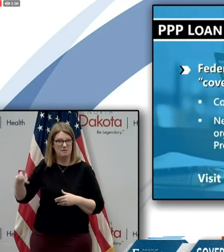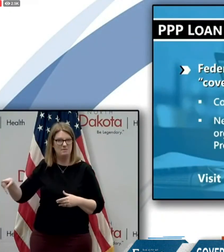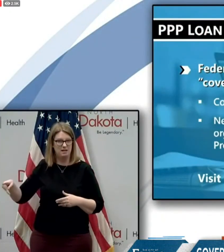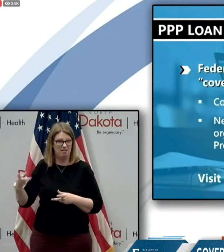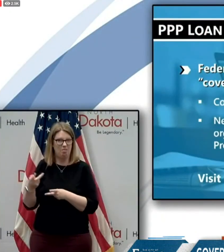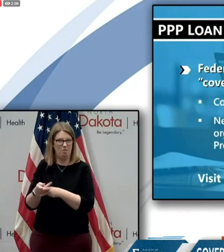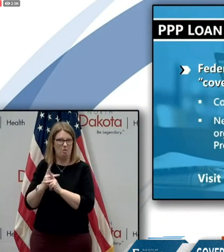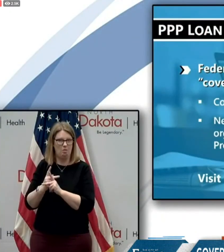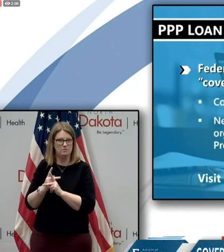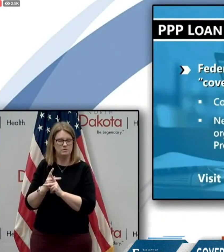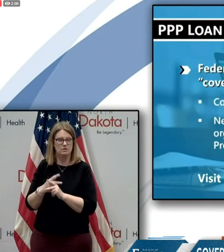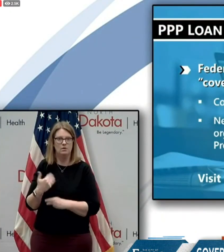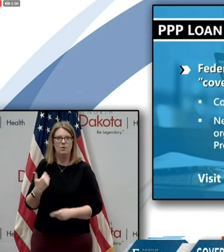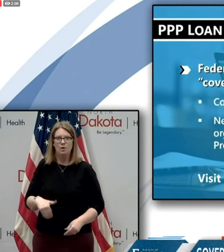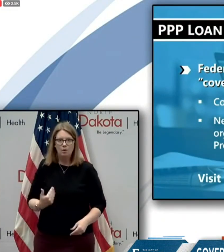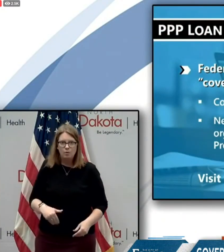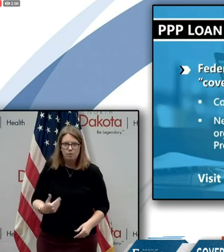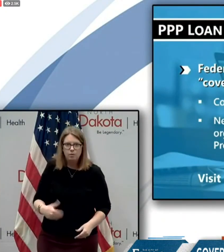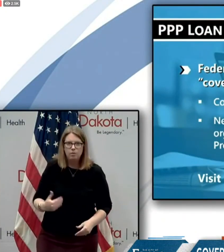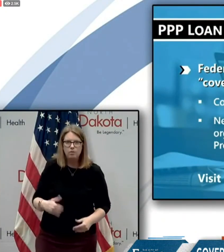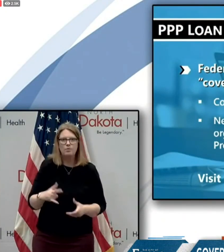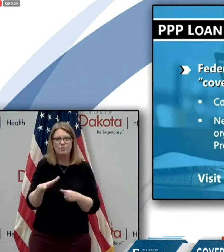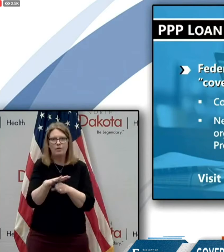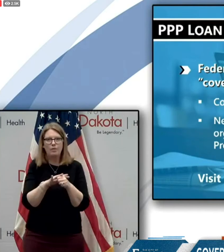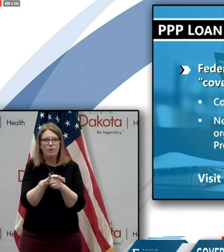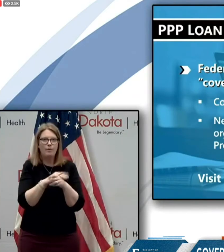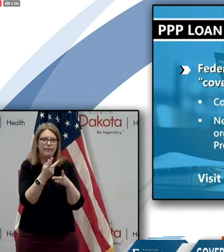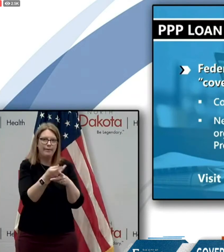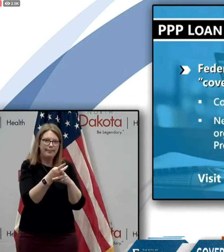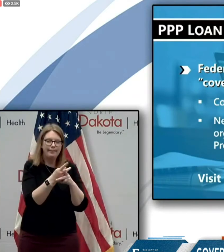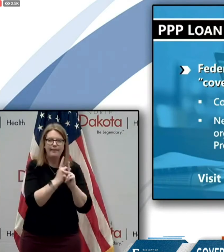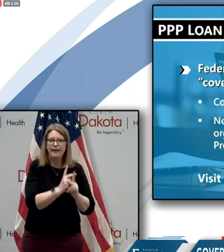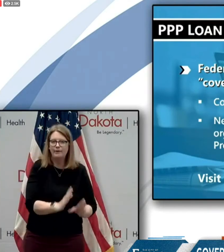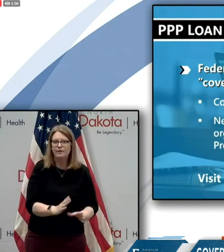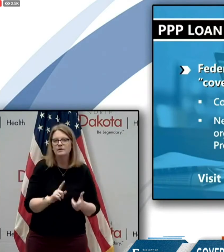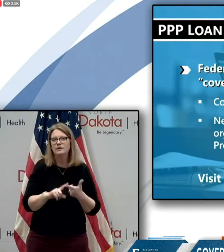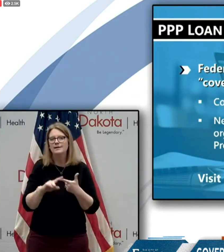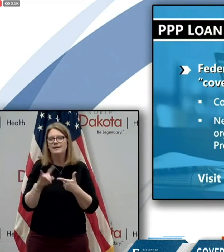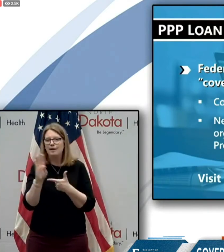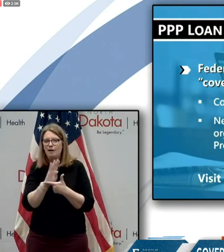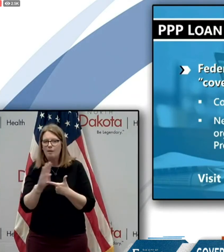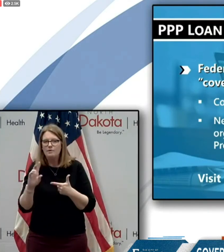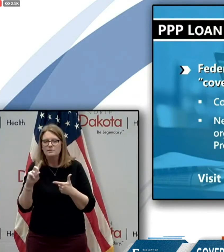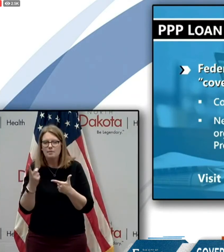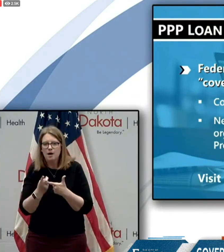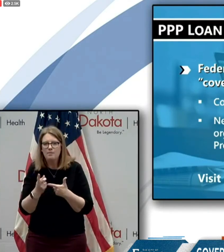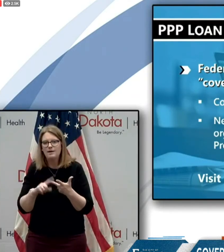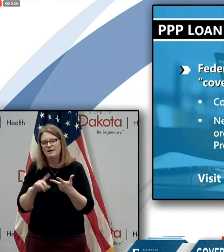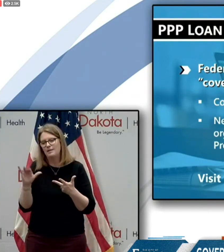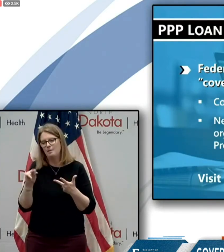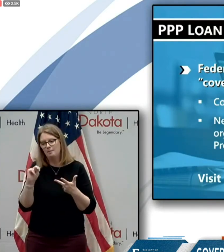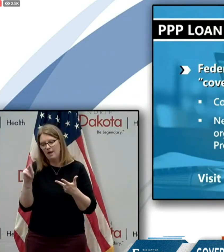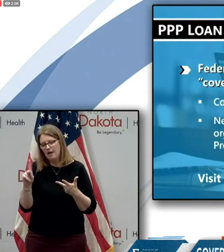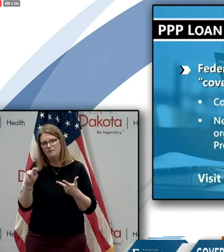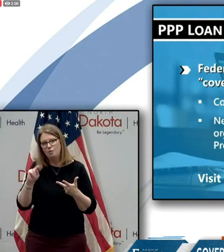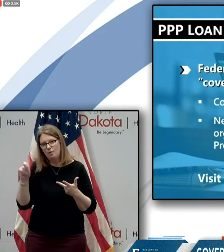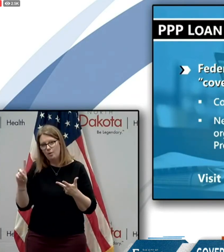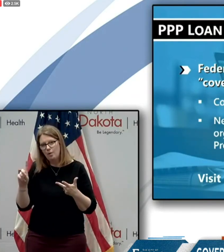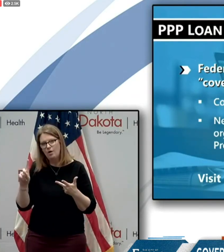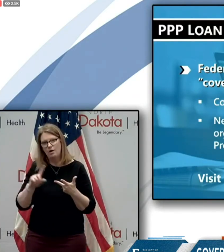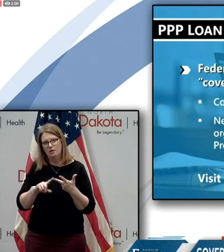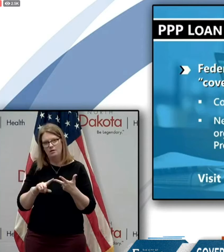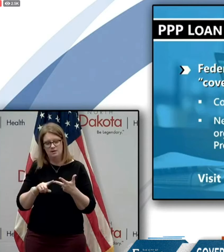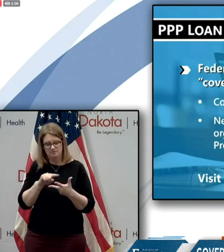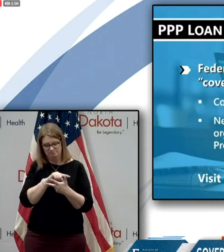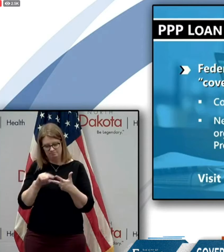we're grateful to the hard work of our local lenders and the Commerce Department team and the Bank of North Dakota for making this